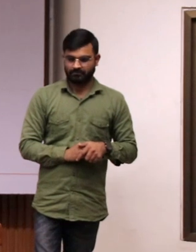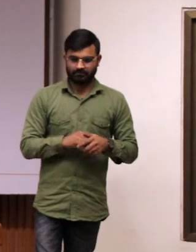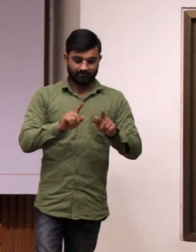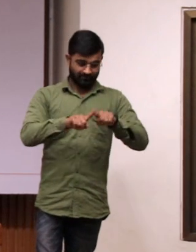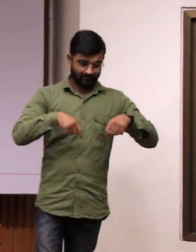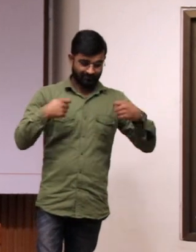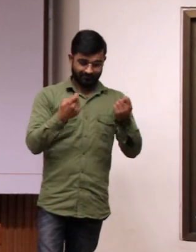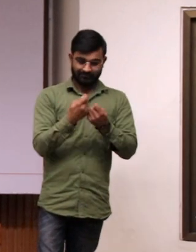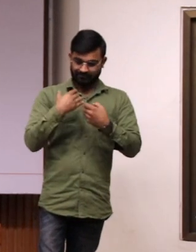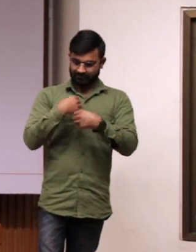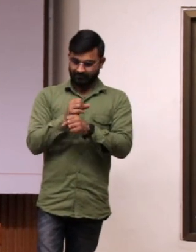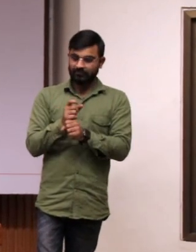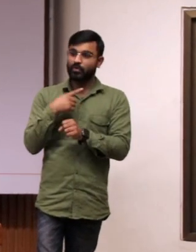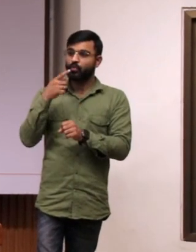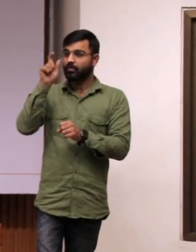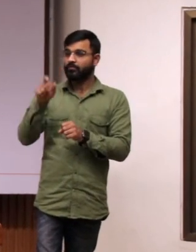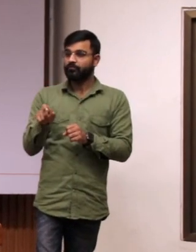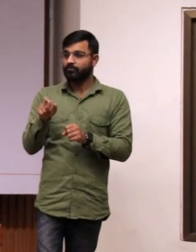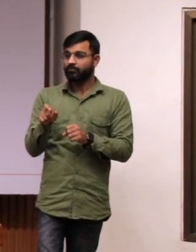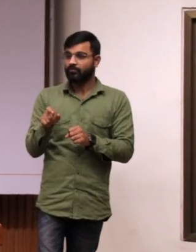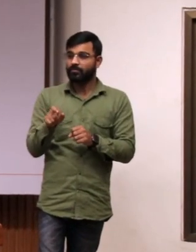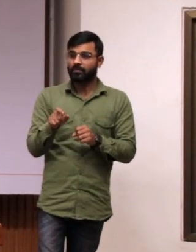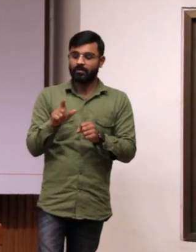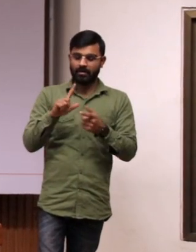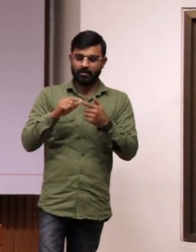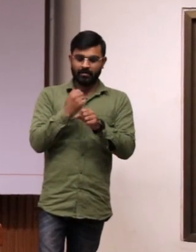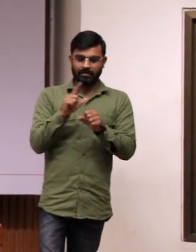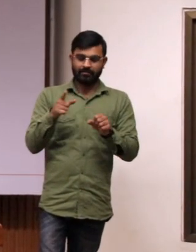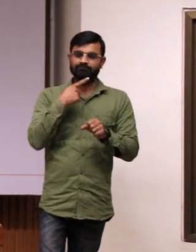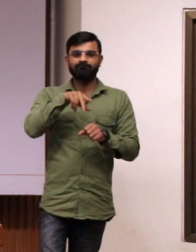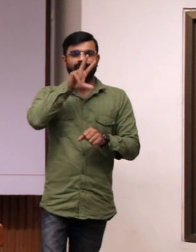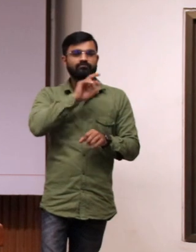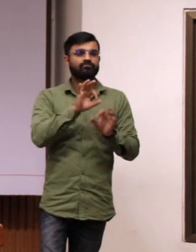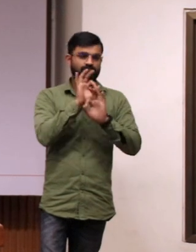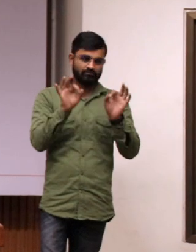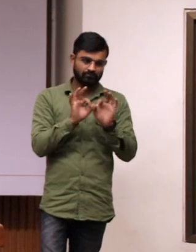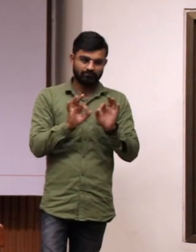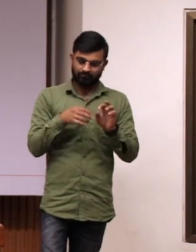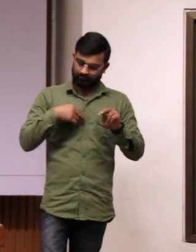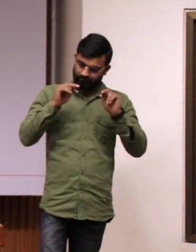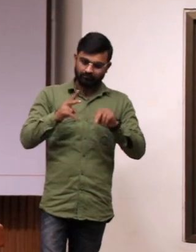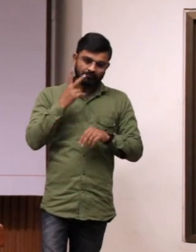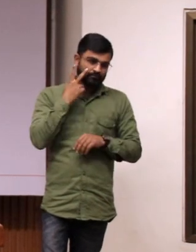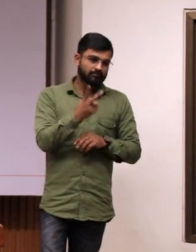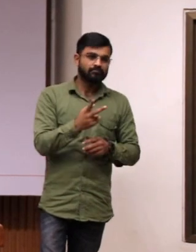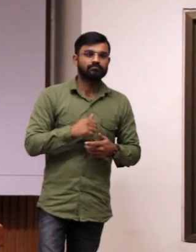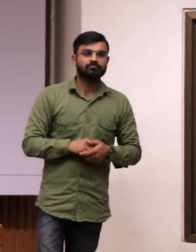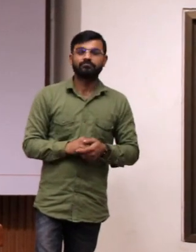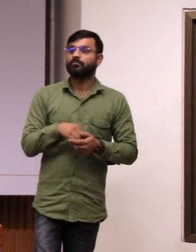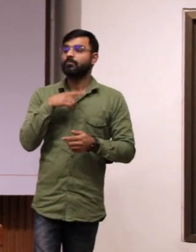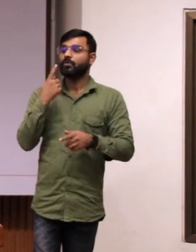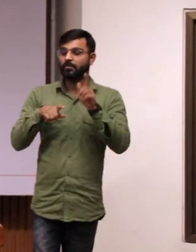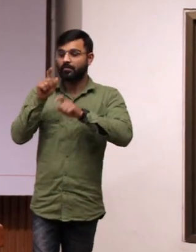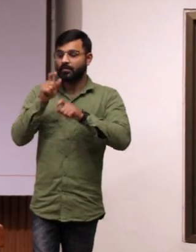which has been created by whosoever, these are legal thing, I cannot speak. We need to see that people who